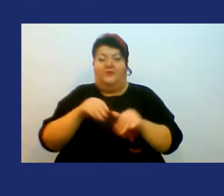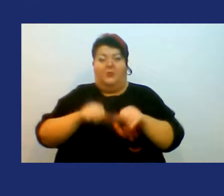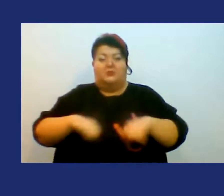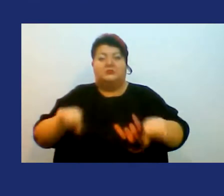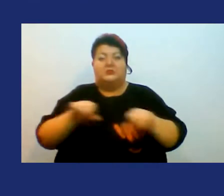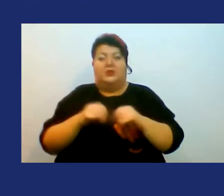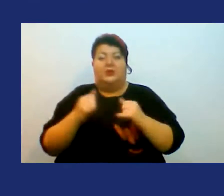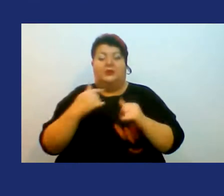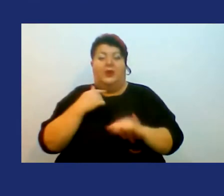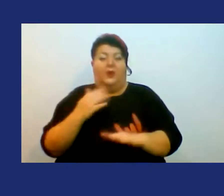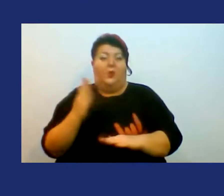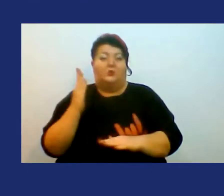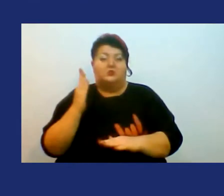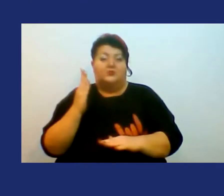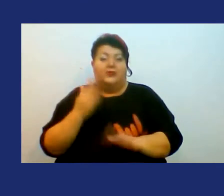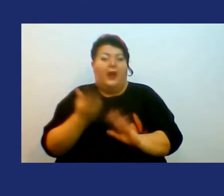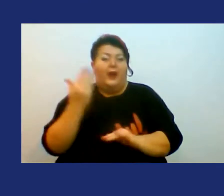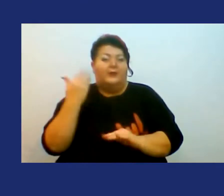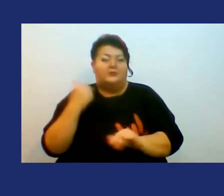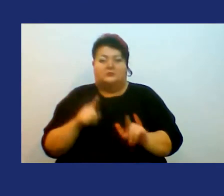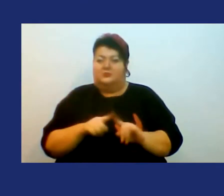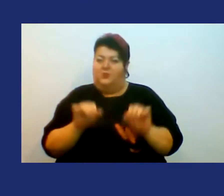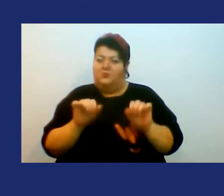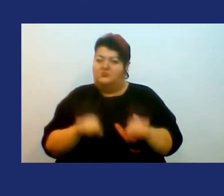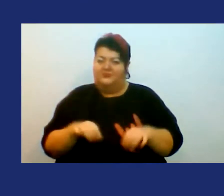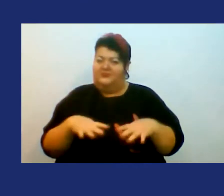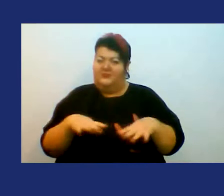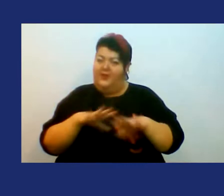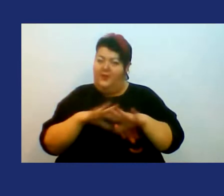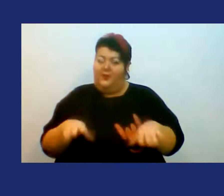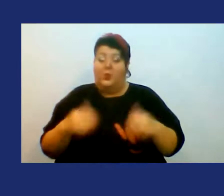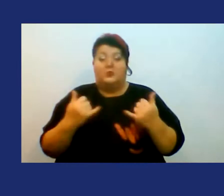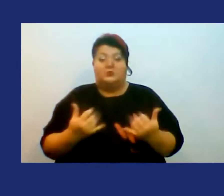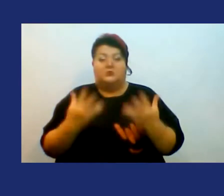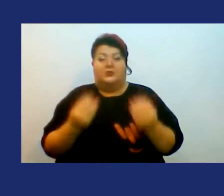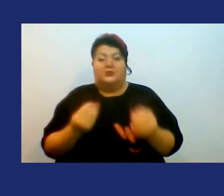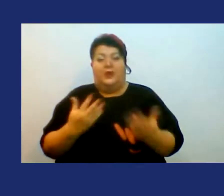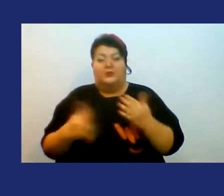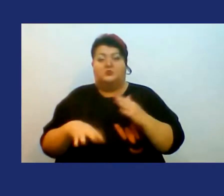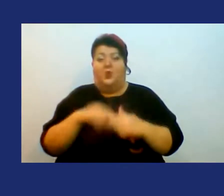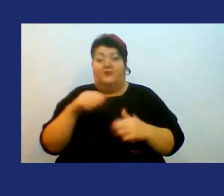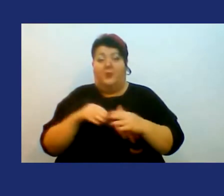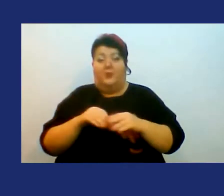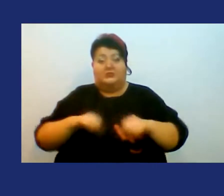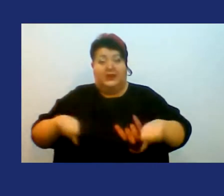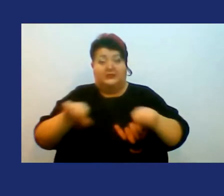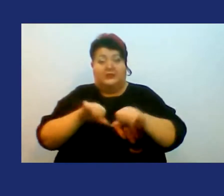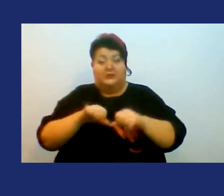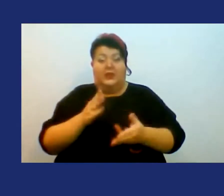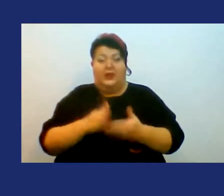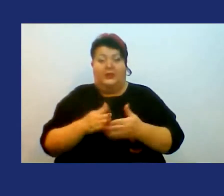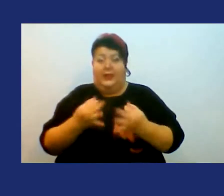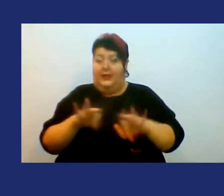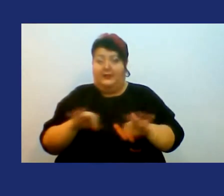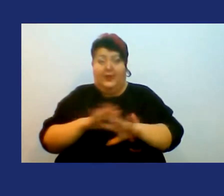the instances of inability to access the polling stations and voting places. Before that, there was